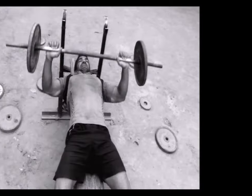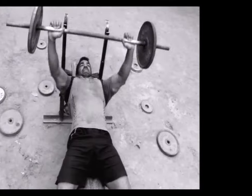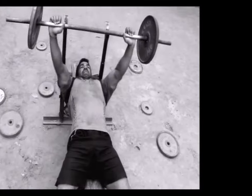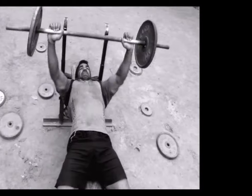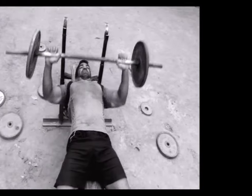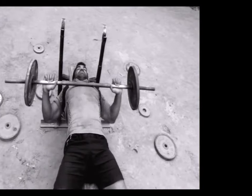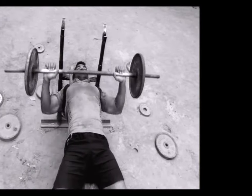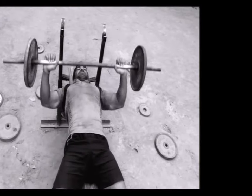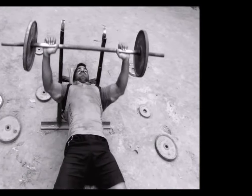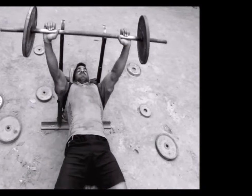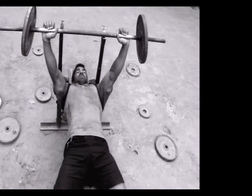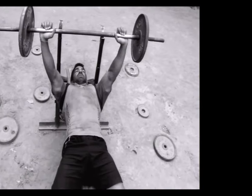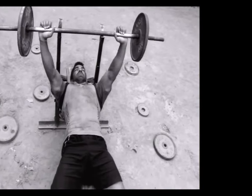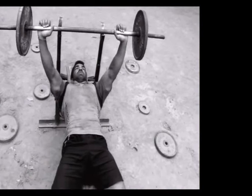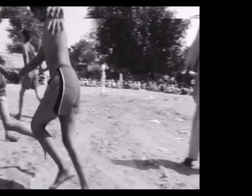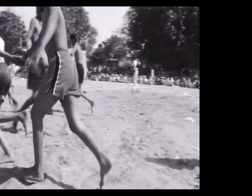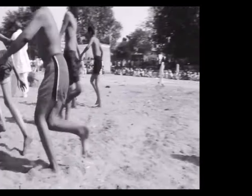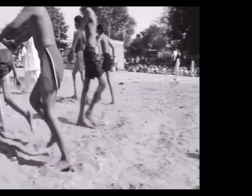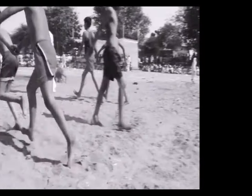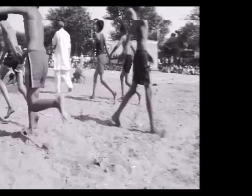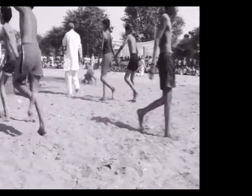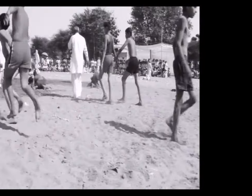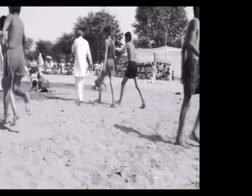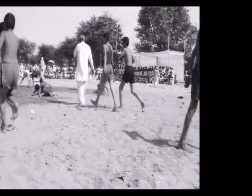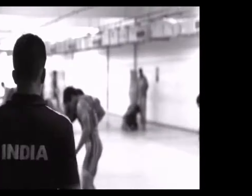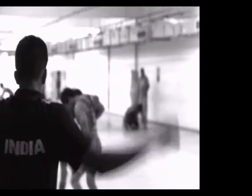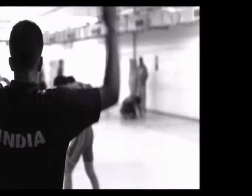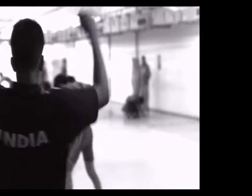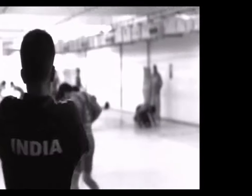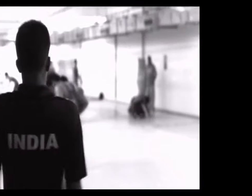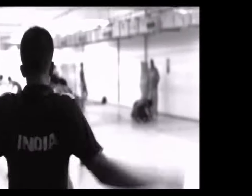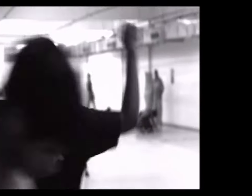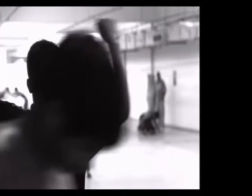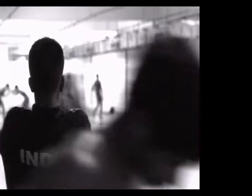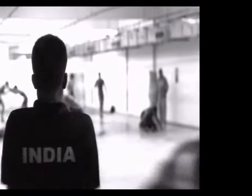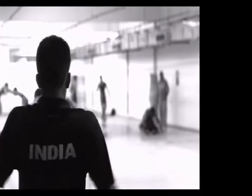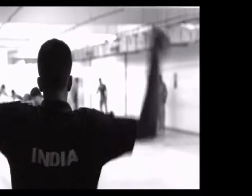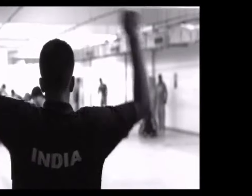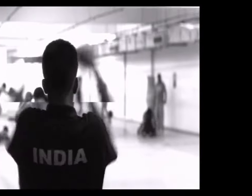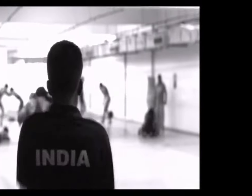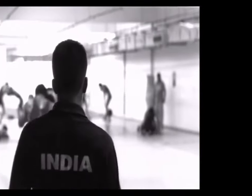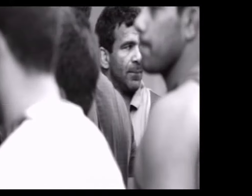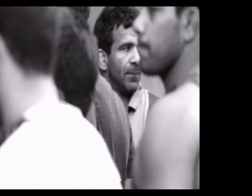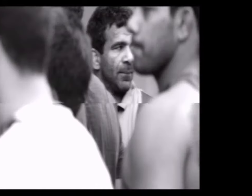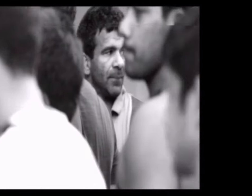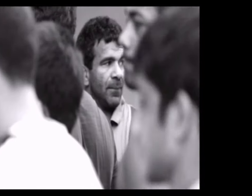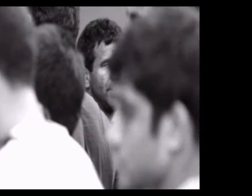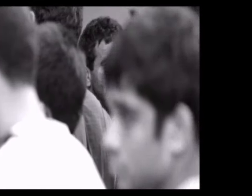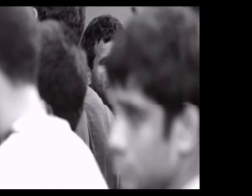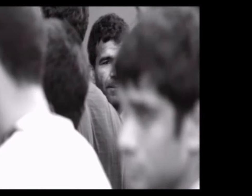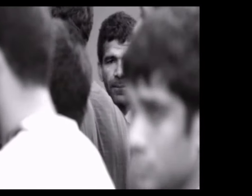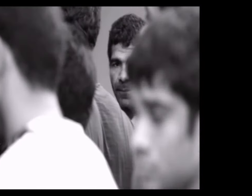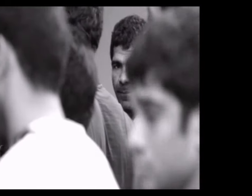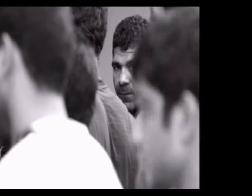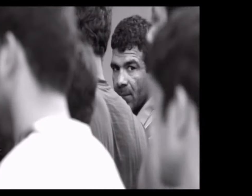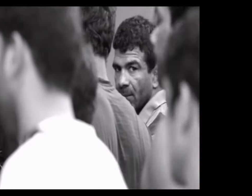the splendid and the boring. In the days gone by and the time yet to come. The fight is